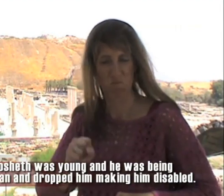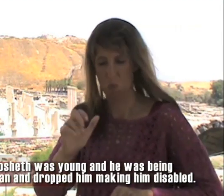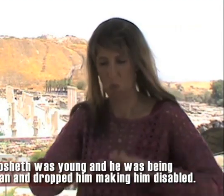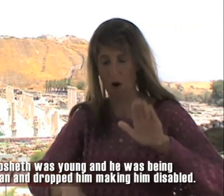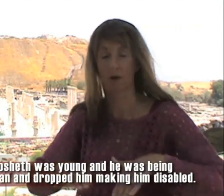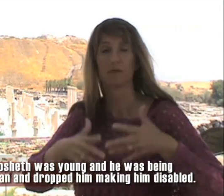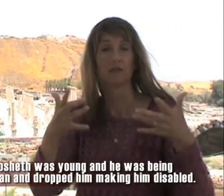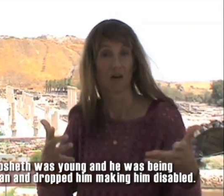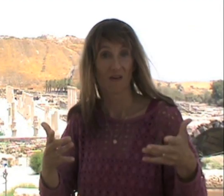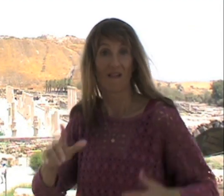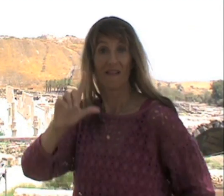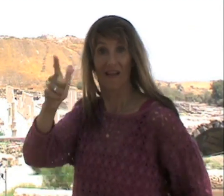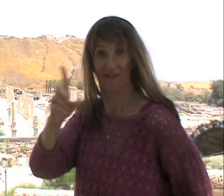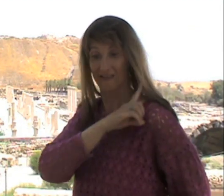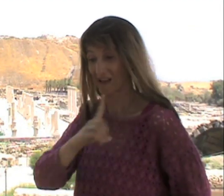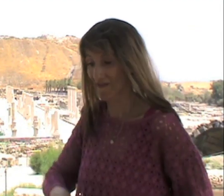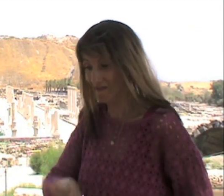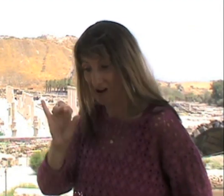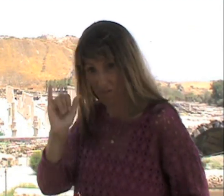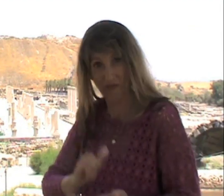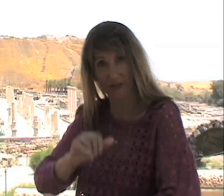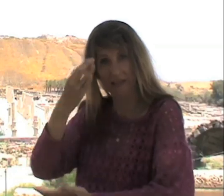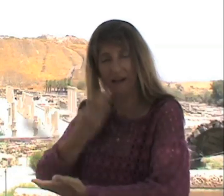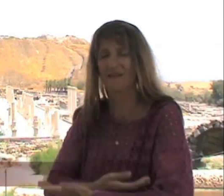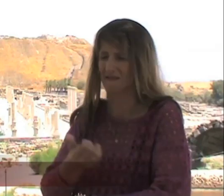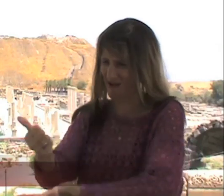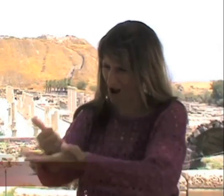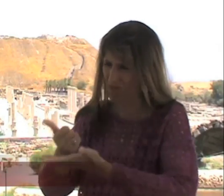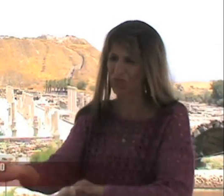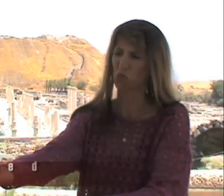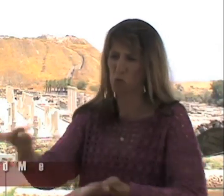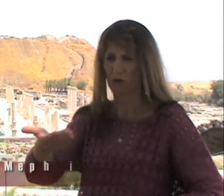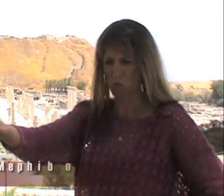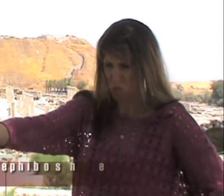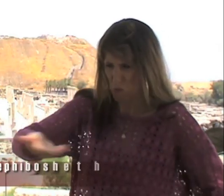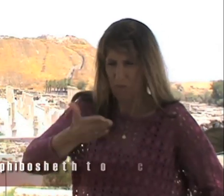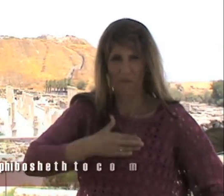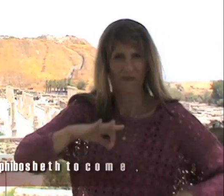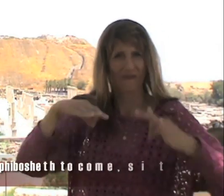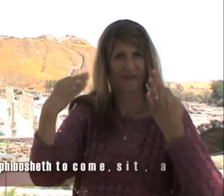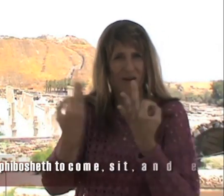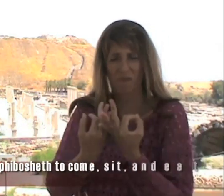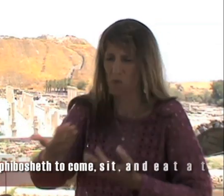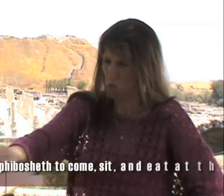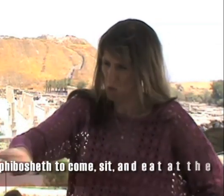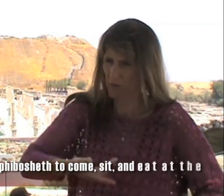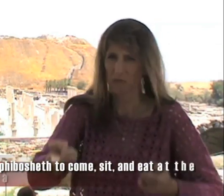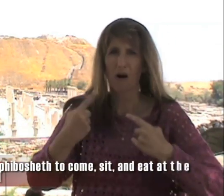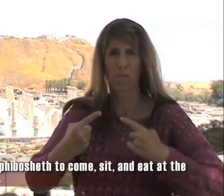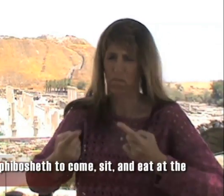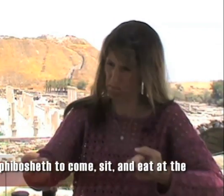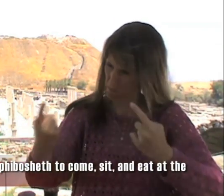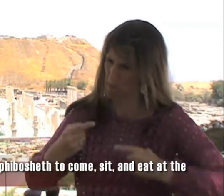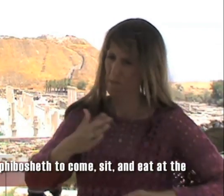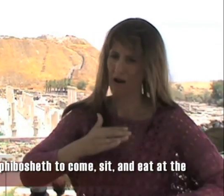never able to walk. He was disabled. Later, David found this son of Jonathan and